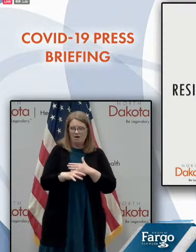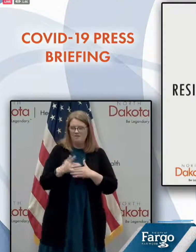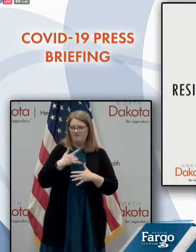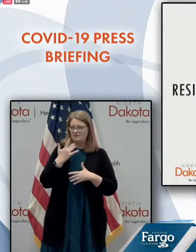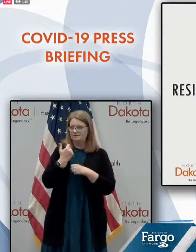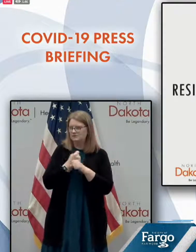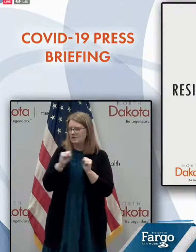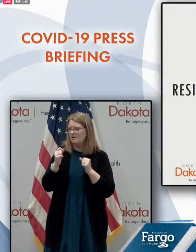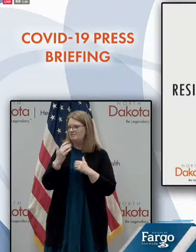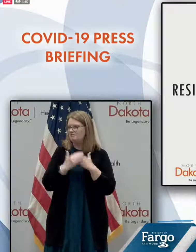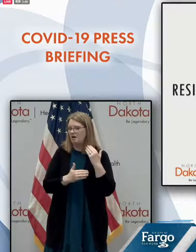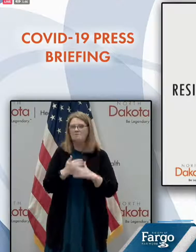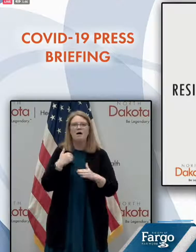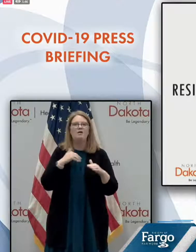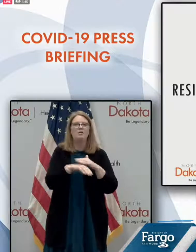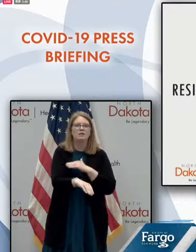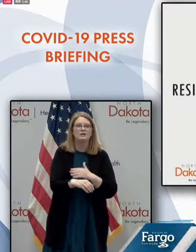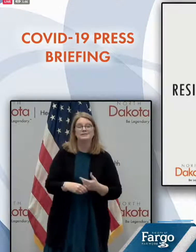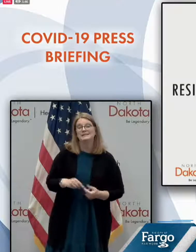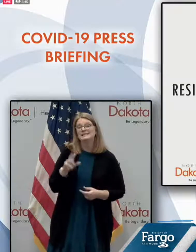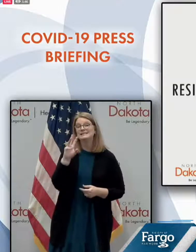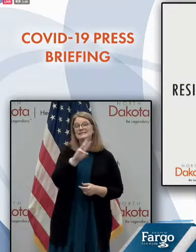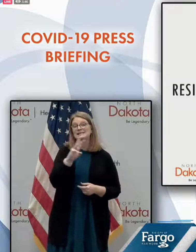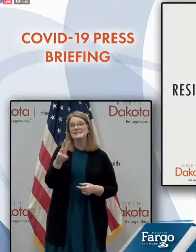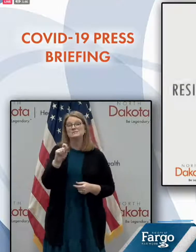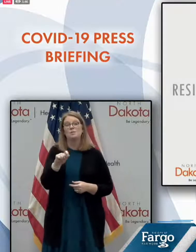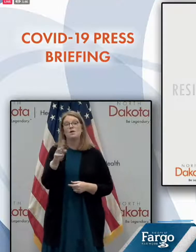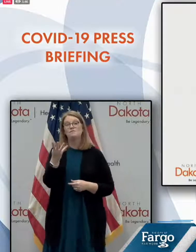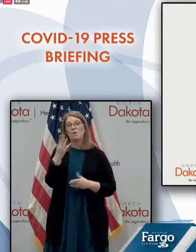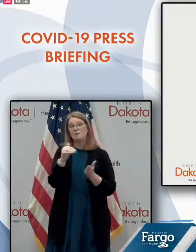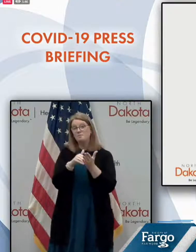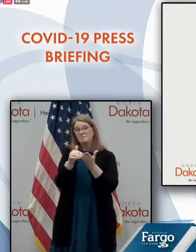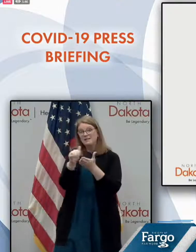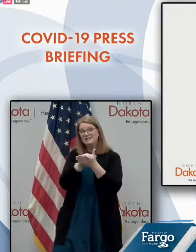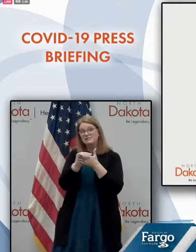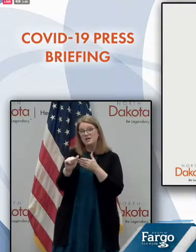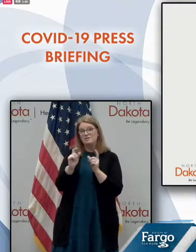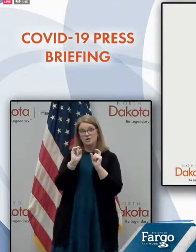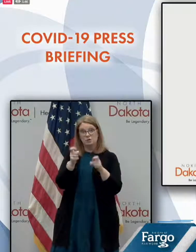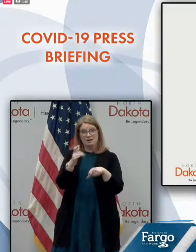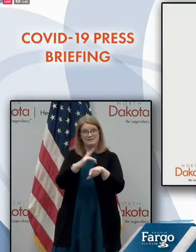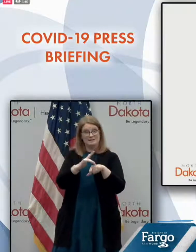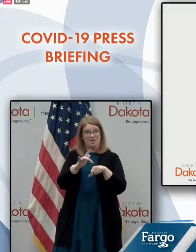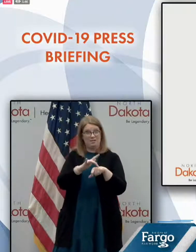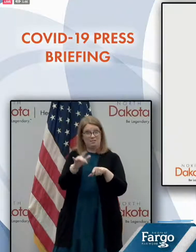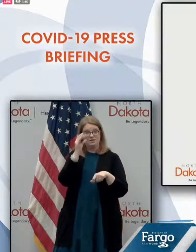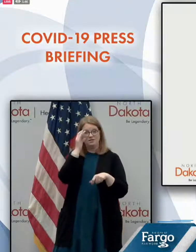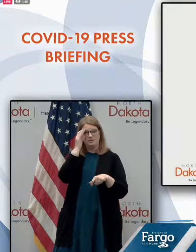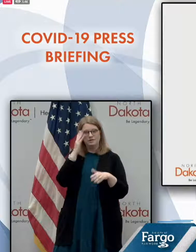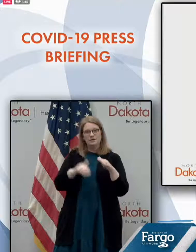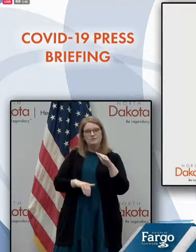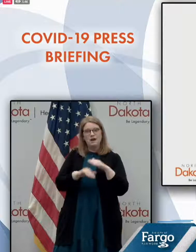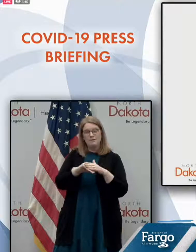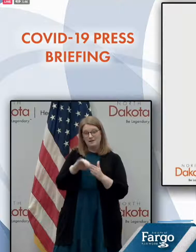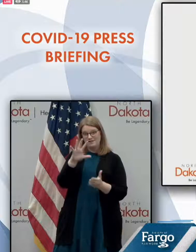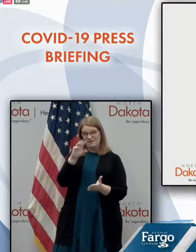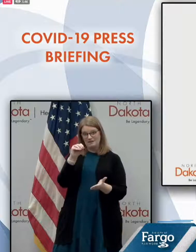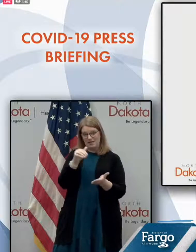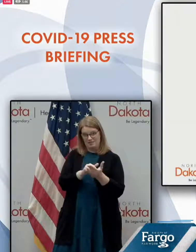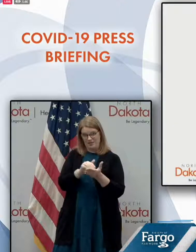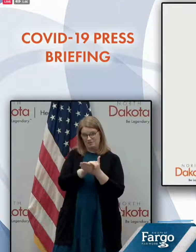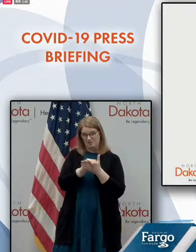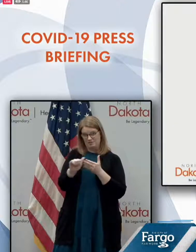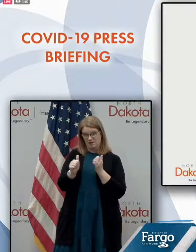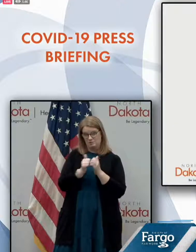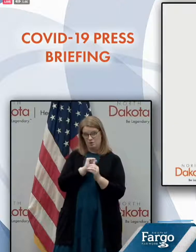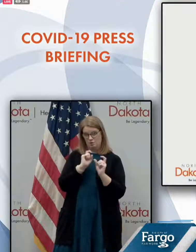available? There's $66.4 million available for grants to eligible businesses for up to $50,000 per